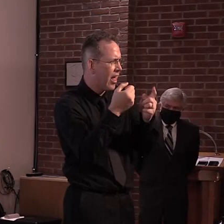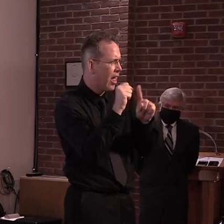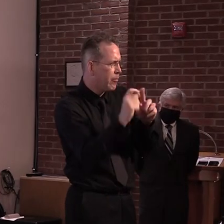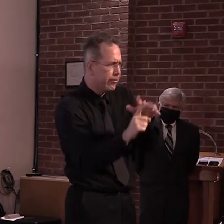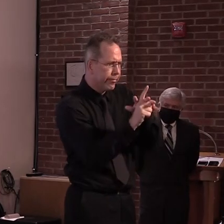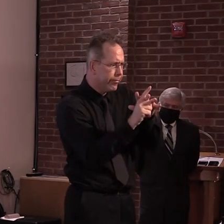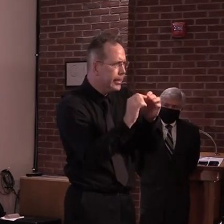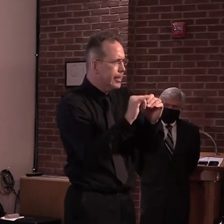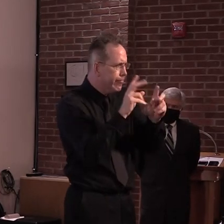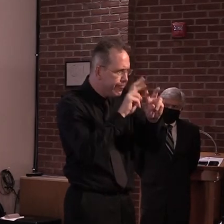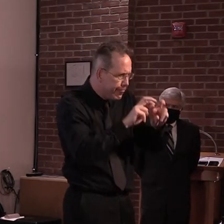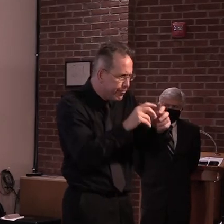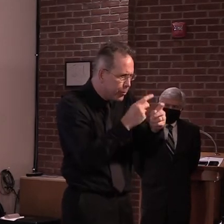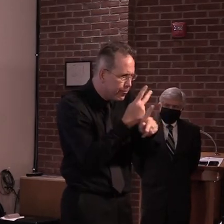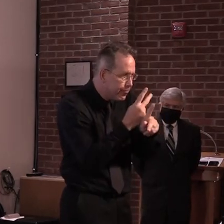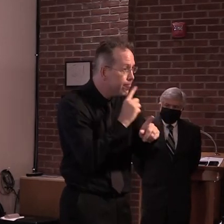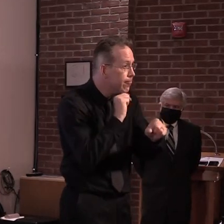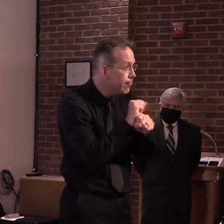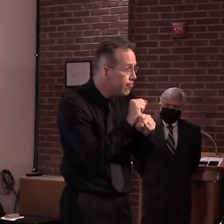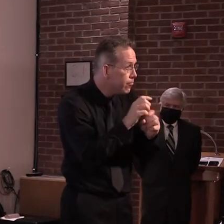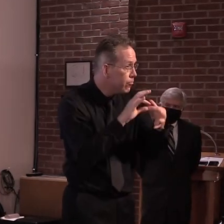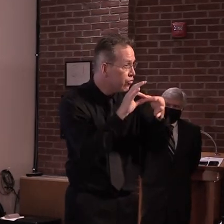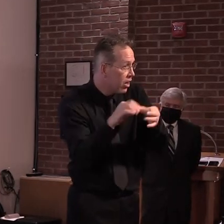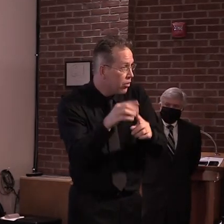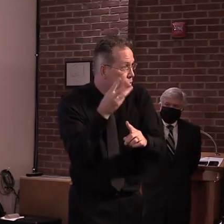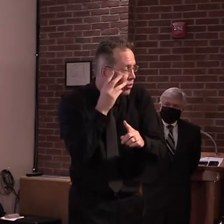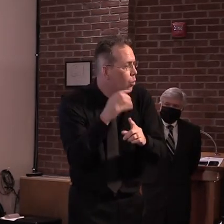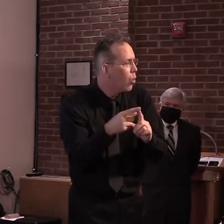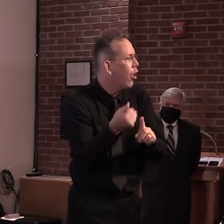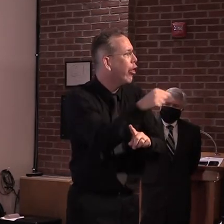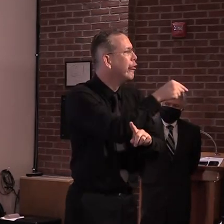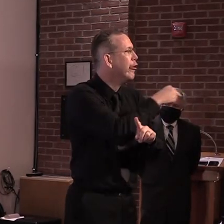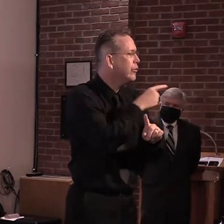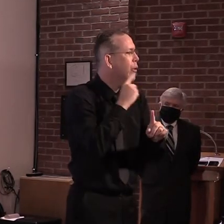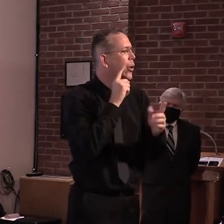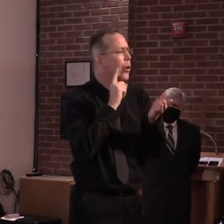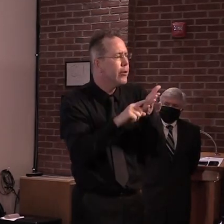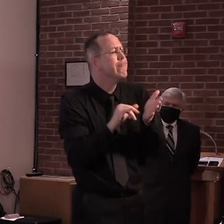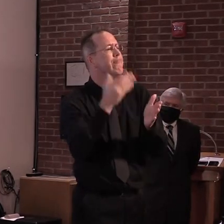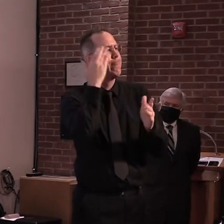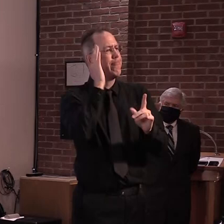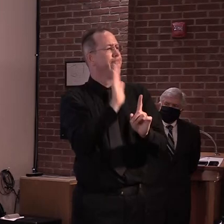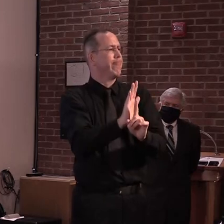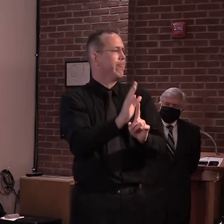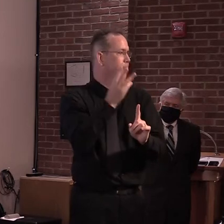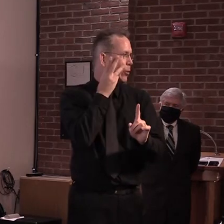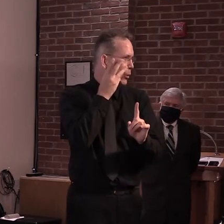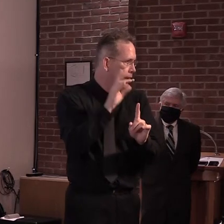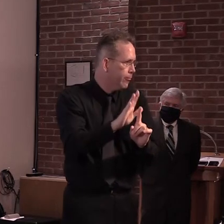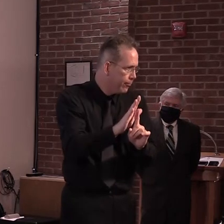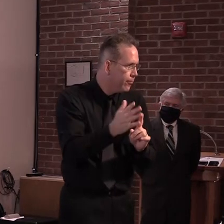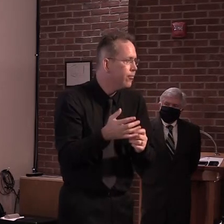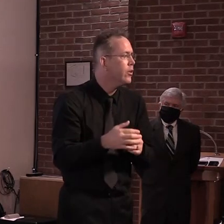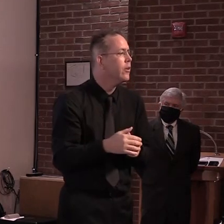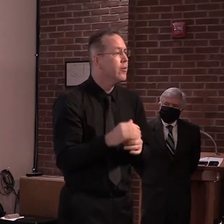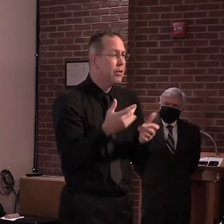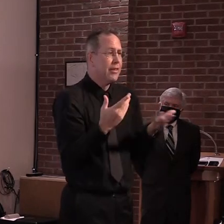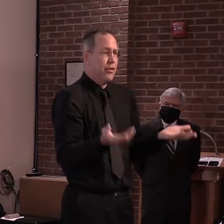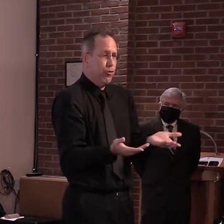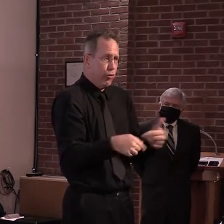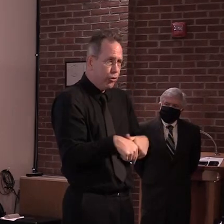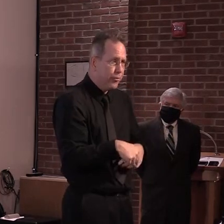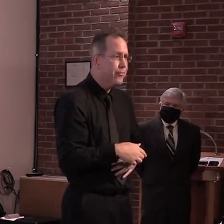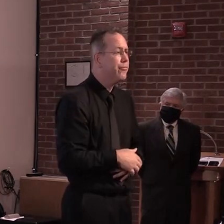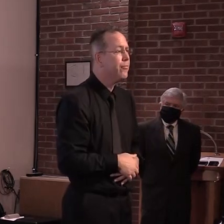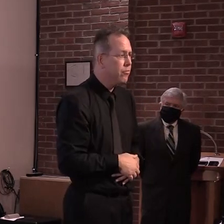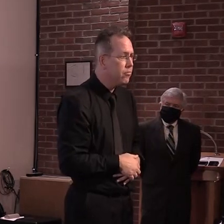it. But again, for some important context, our northern New England neighbors of New Hampshire and Maine continue to see